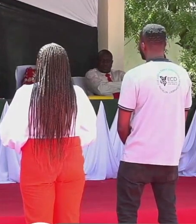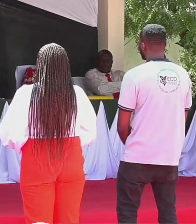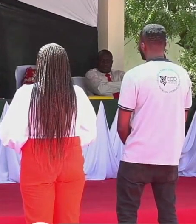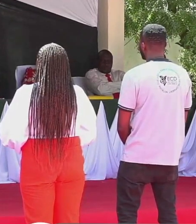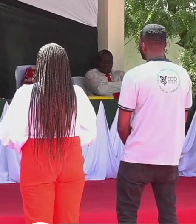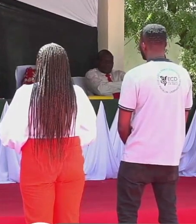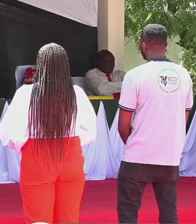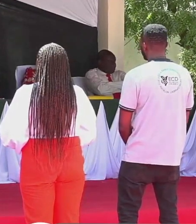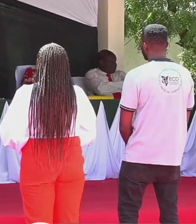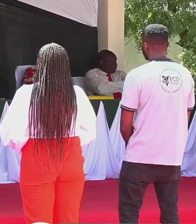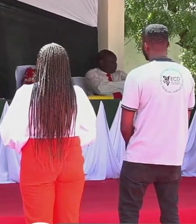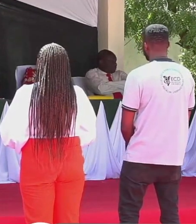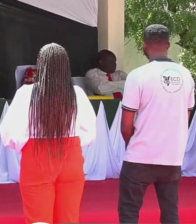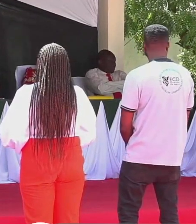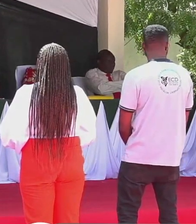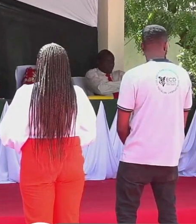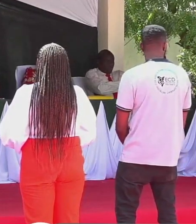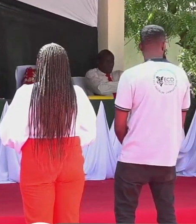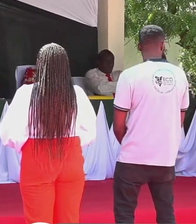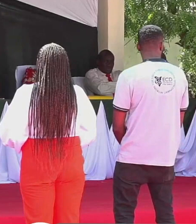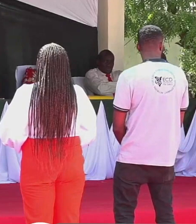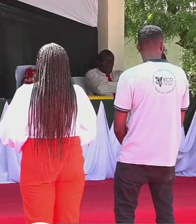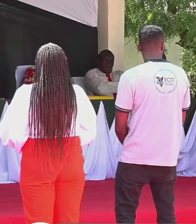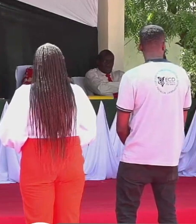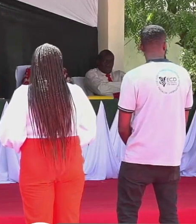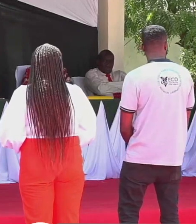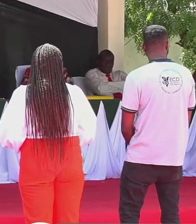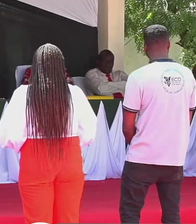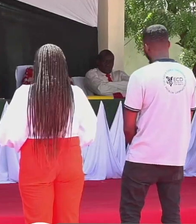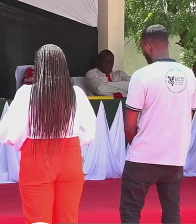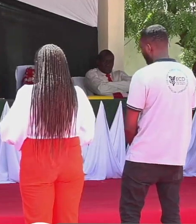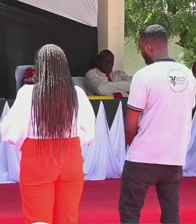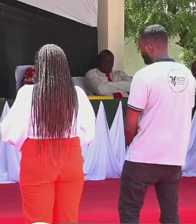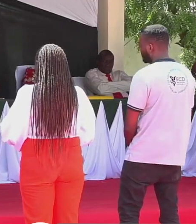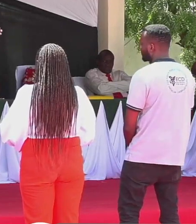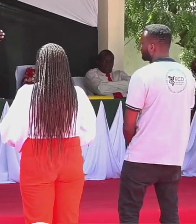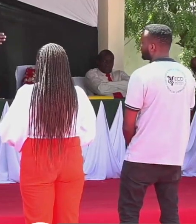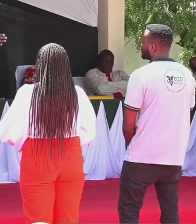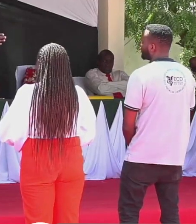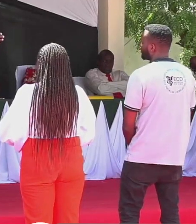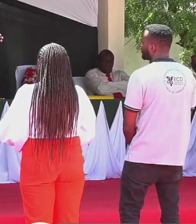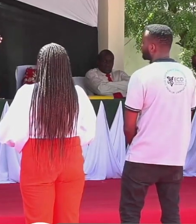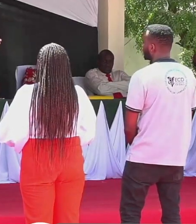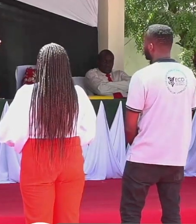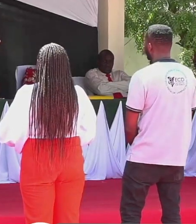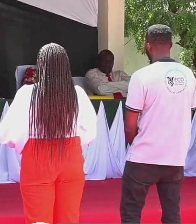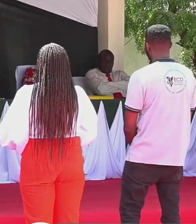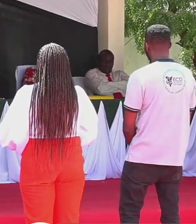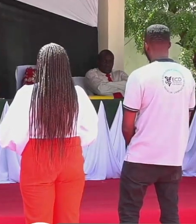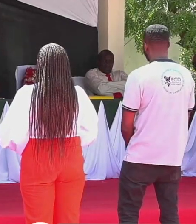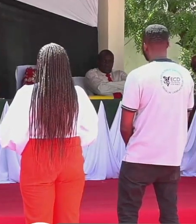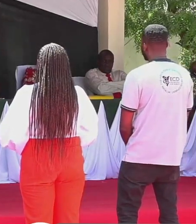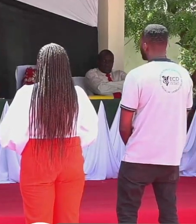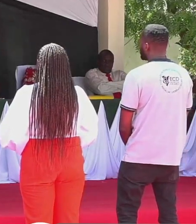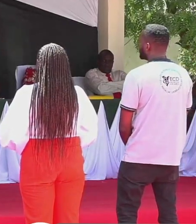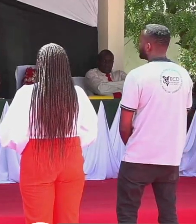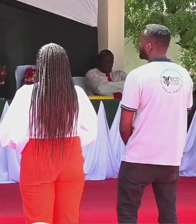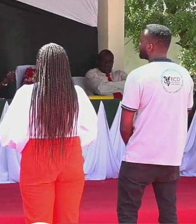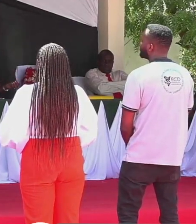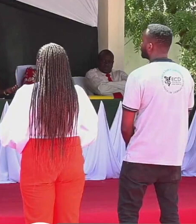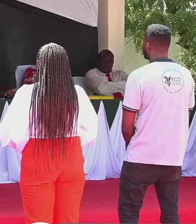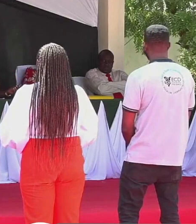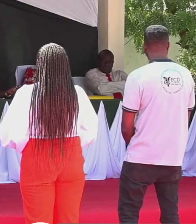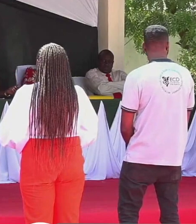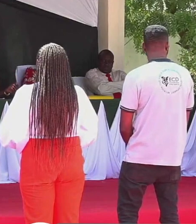2020, supporting us on finance matters. She's also an employee of Kenyatta University because we are hosted